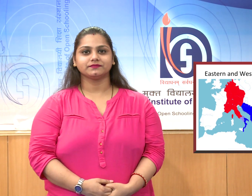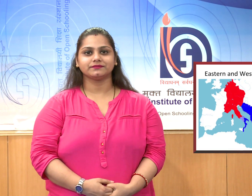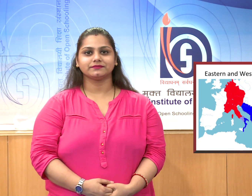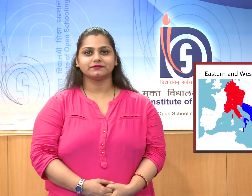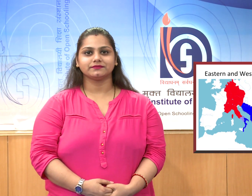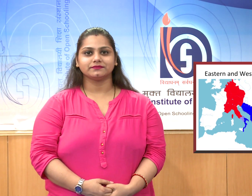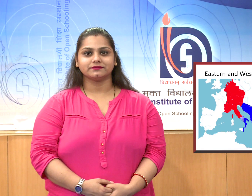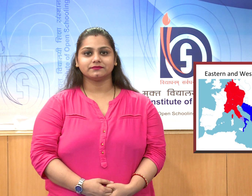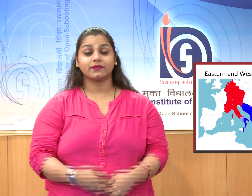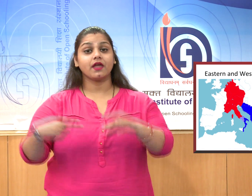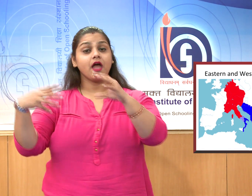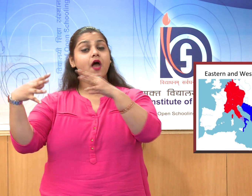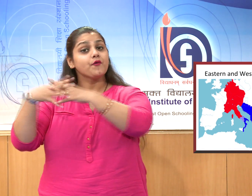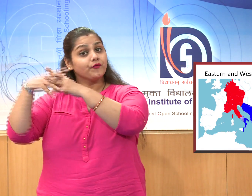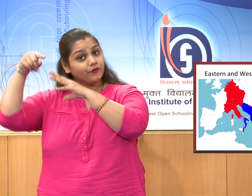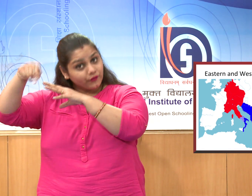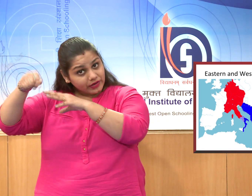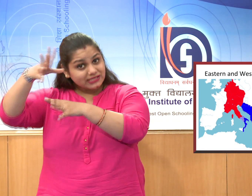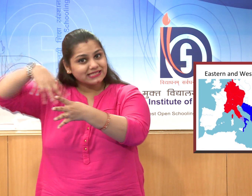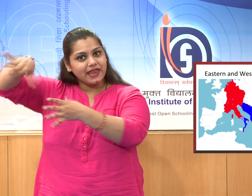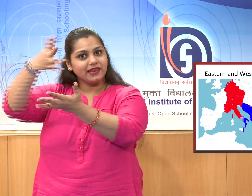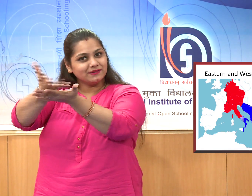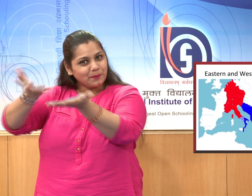The western provinces